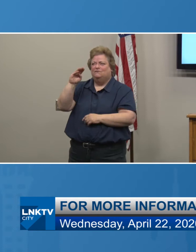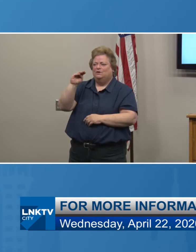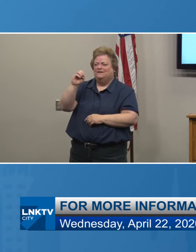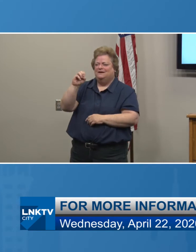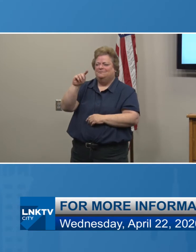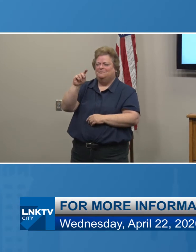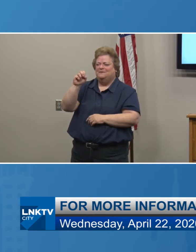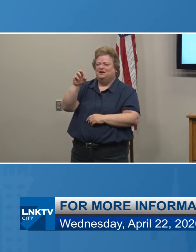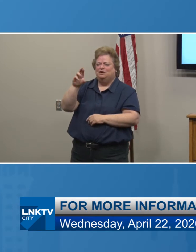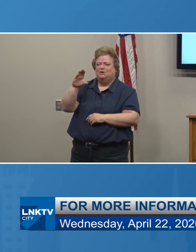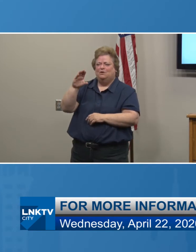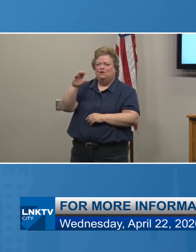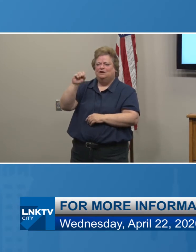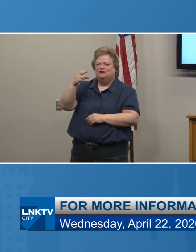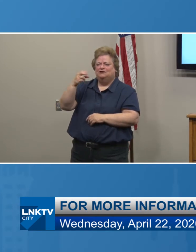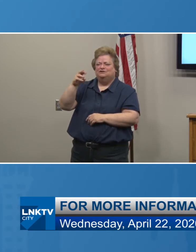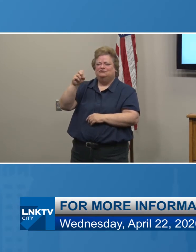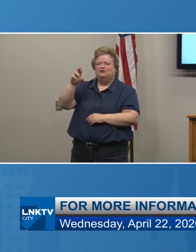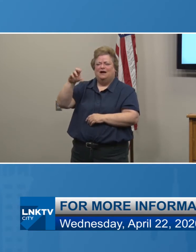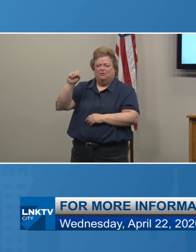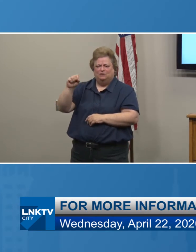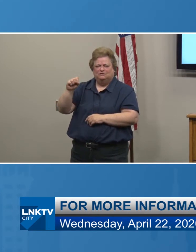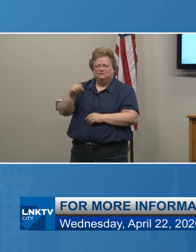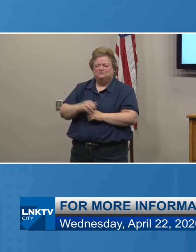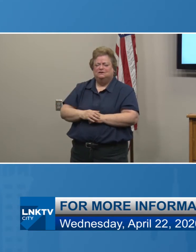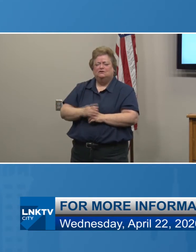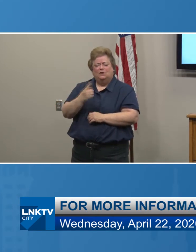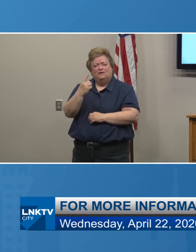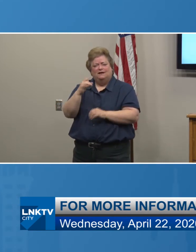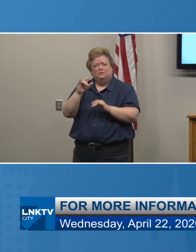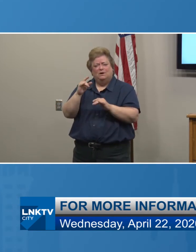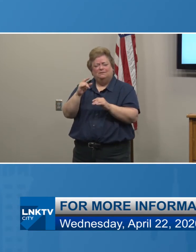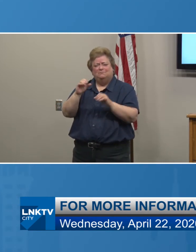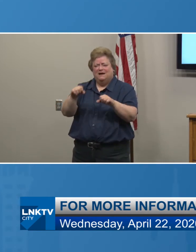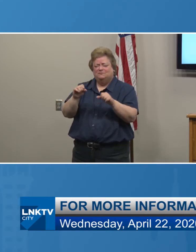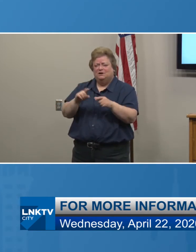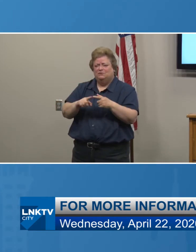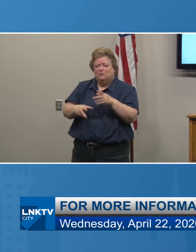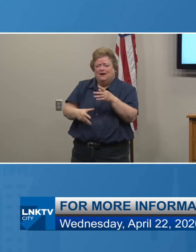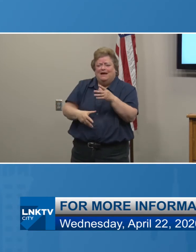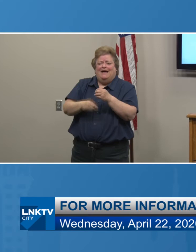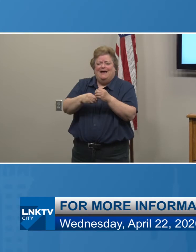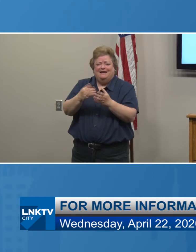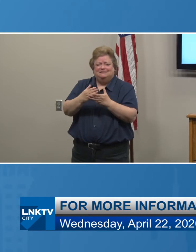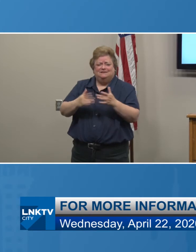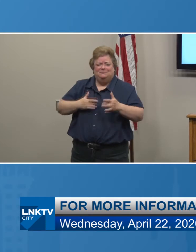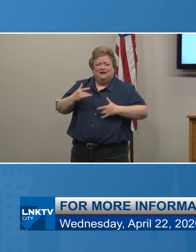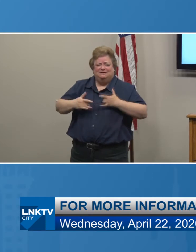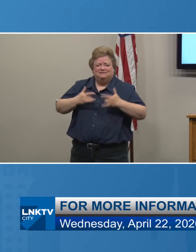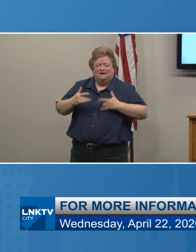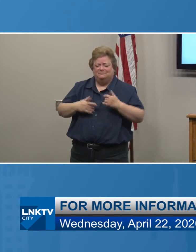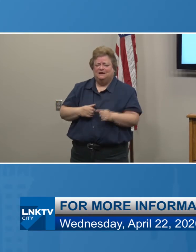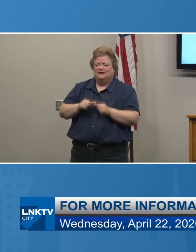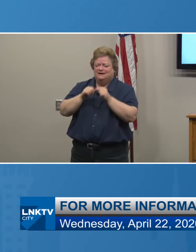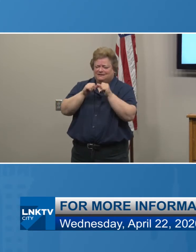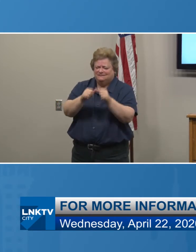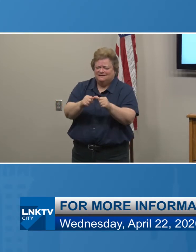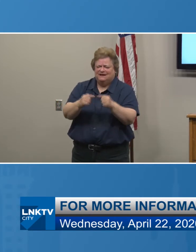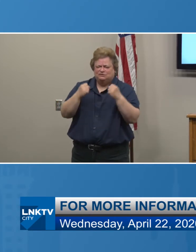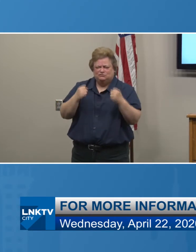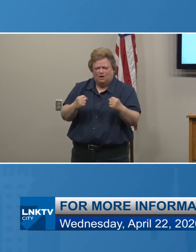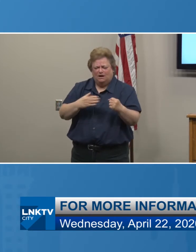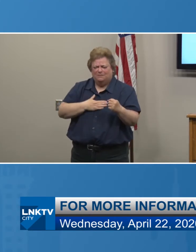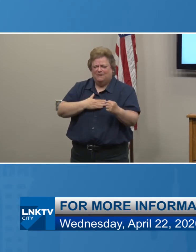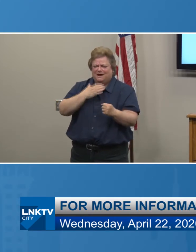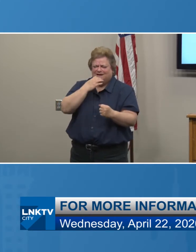showers area. So that's one possibility to add excitement tonight. Stay strong, my dear